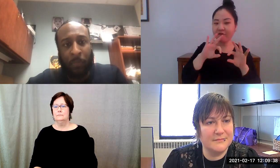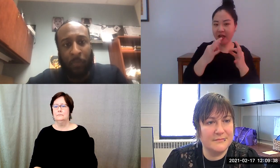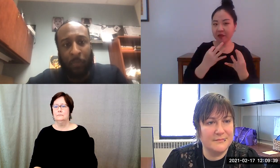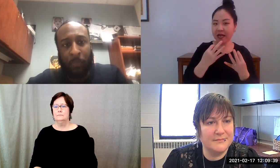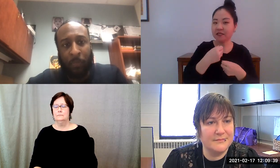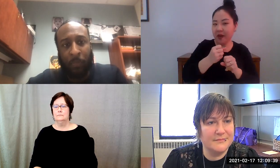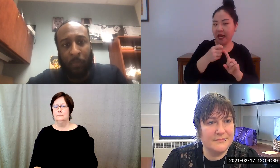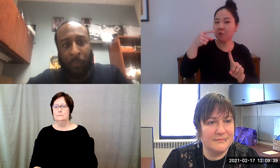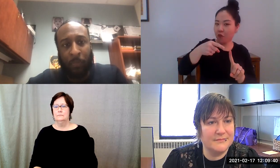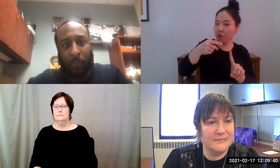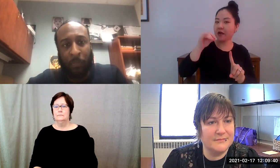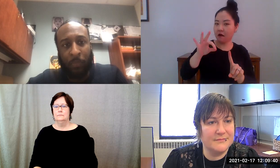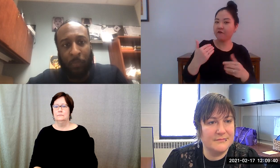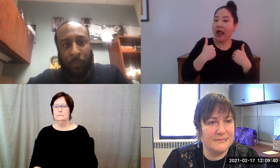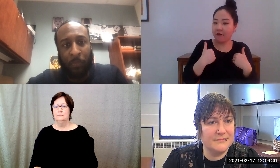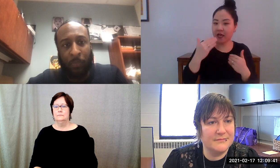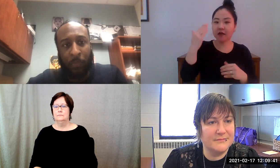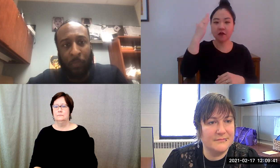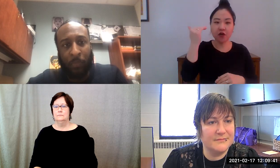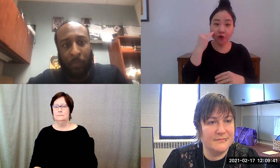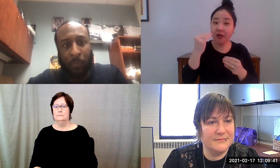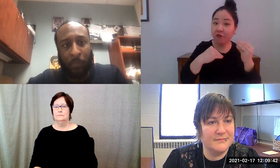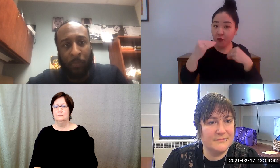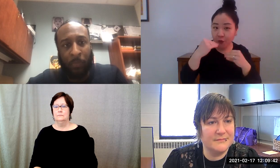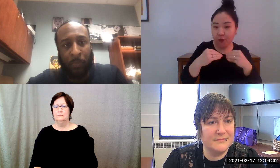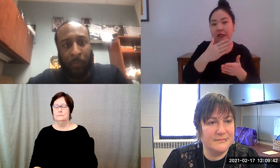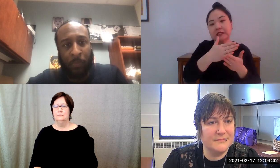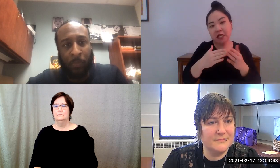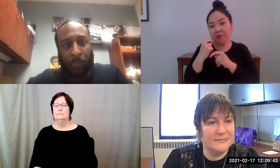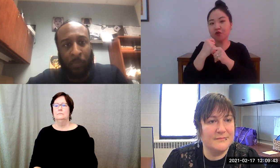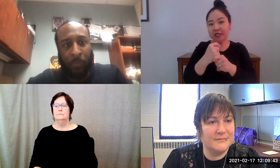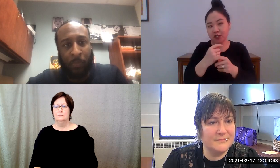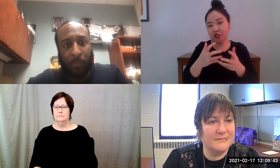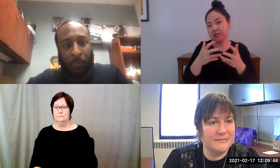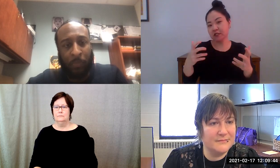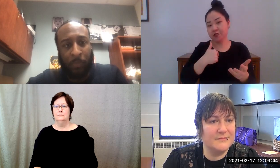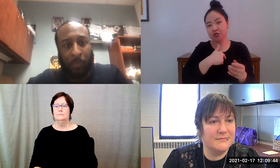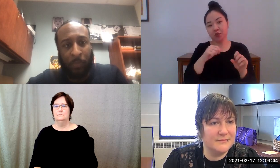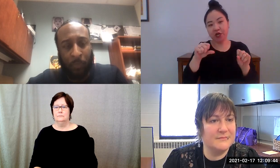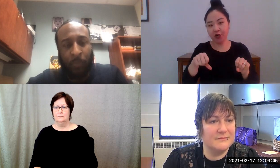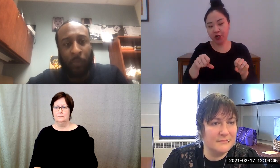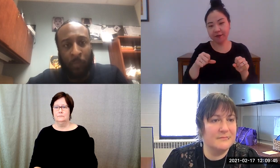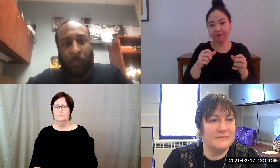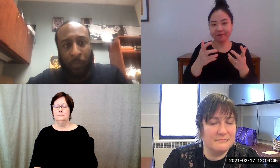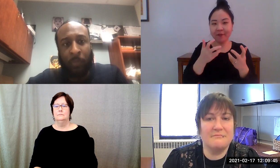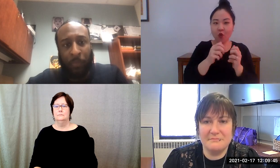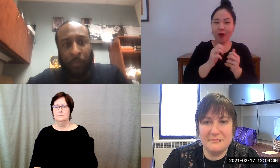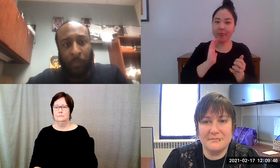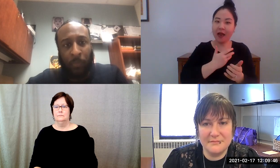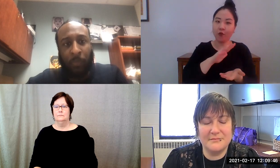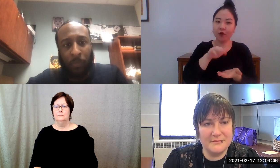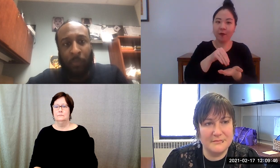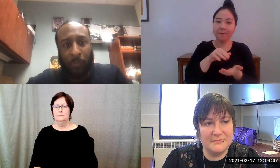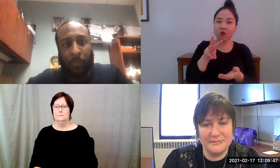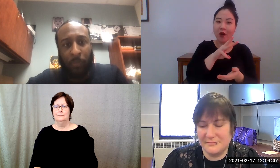so my family has made a point of having Korean food, some traditions as much as we could